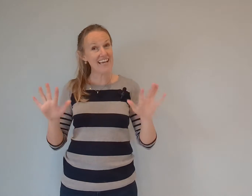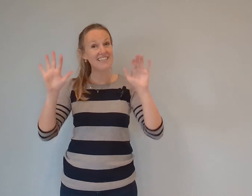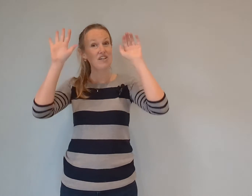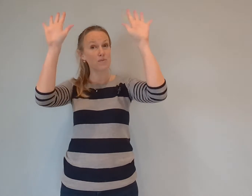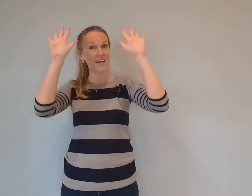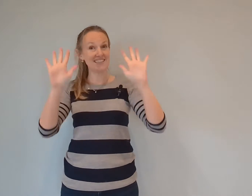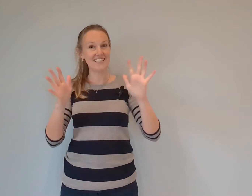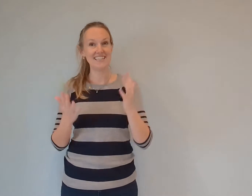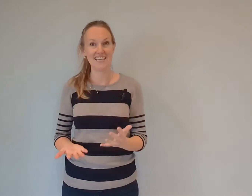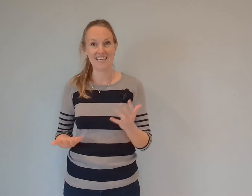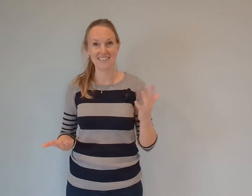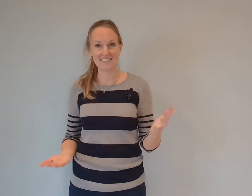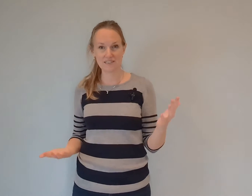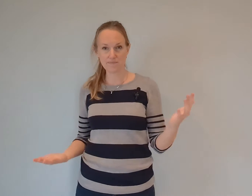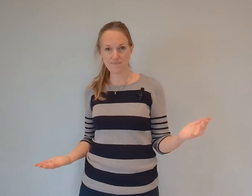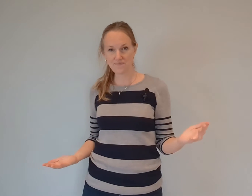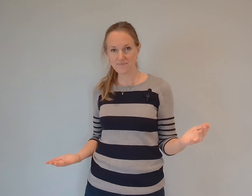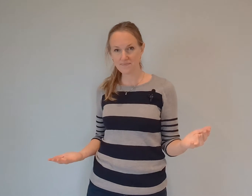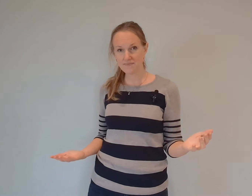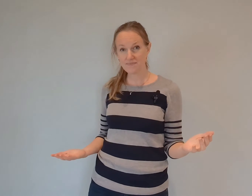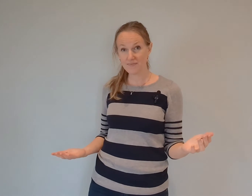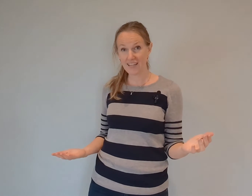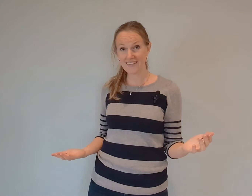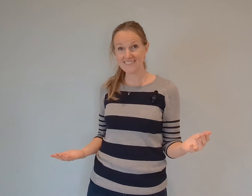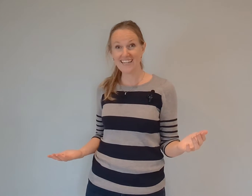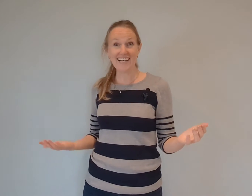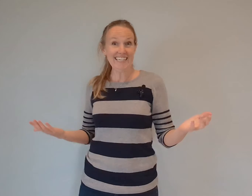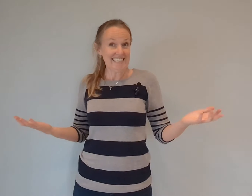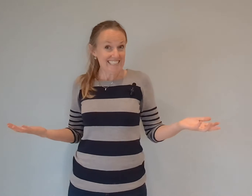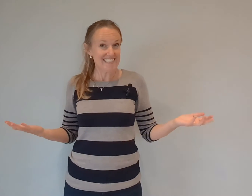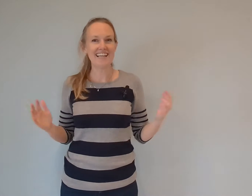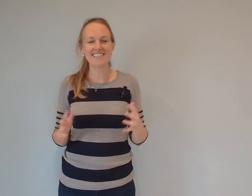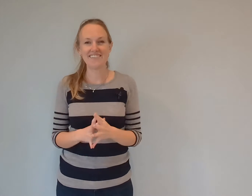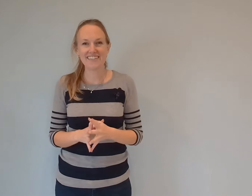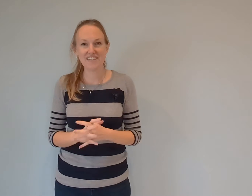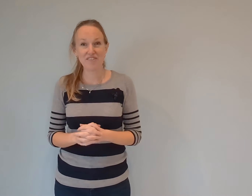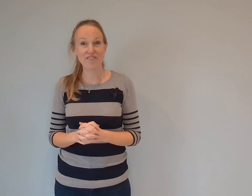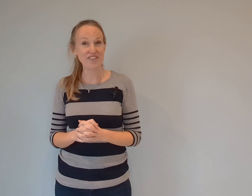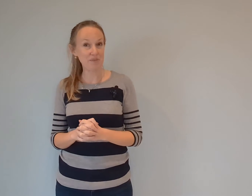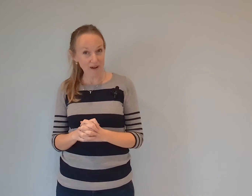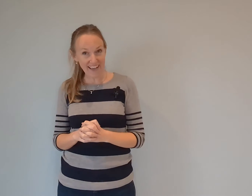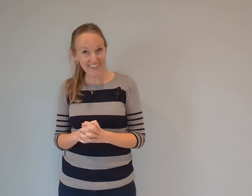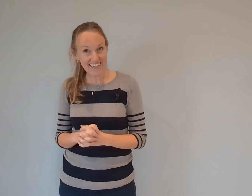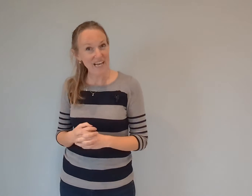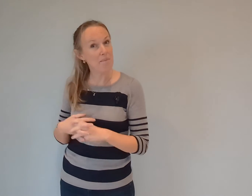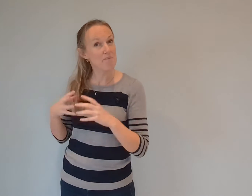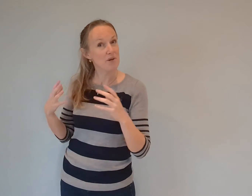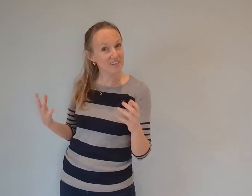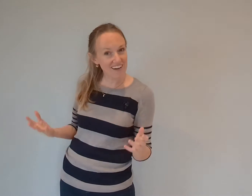done great things. Okay? So that's everything you need for verse 1. Now moving on